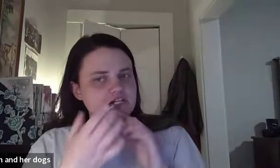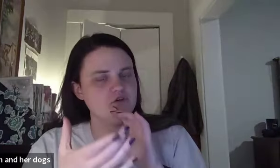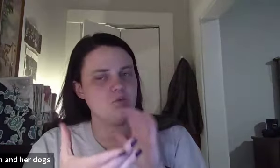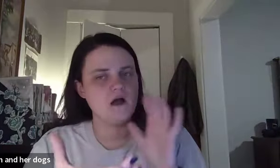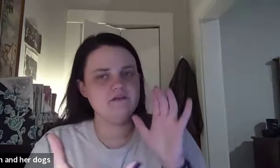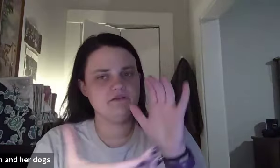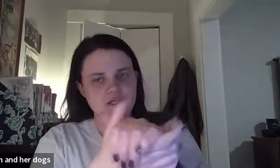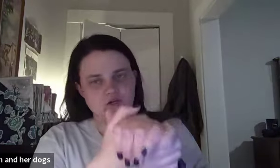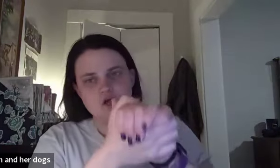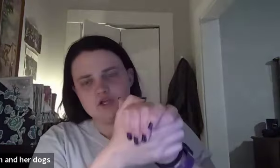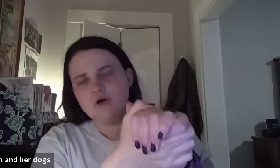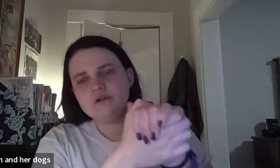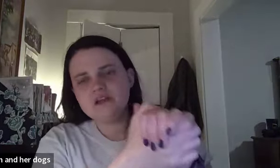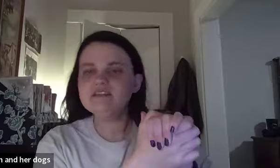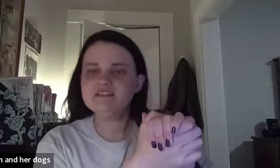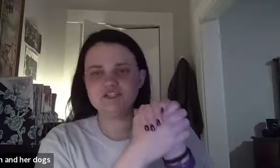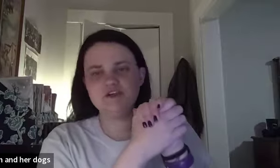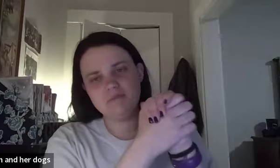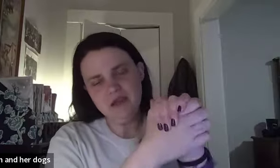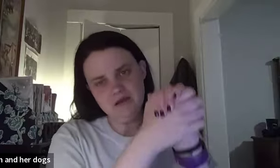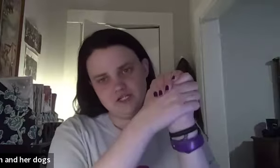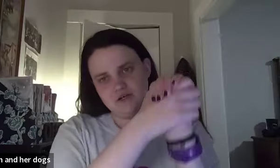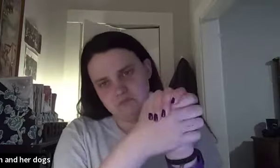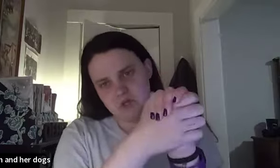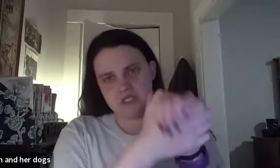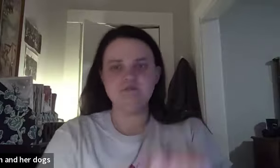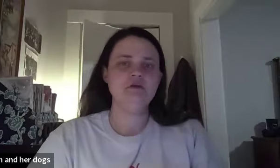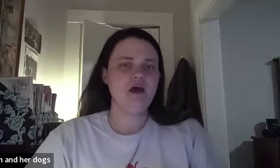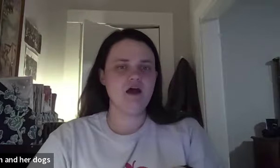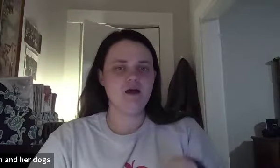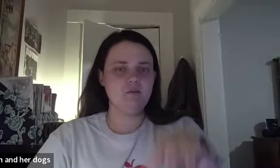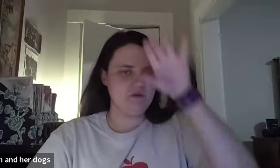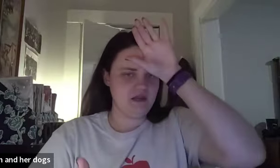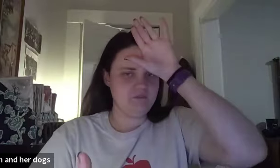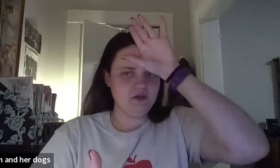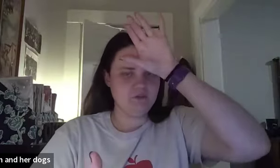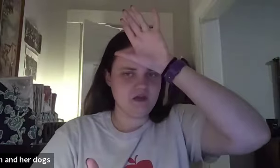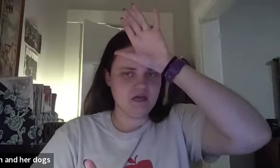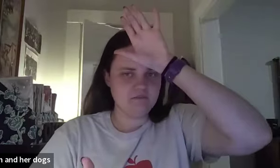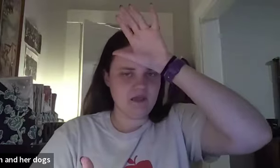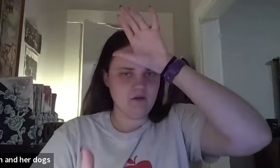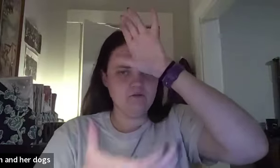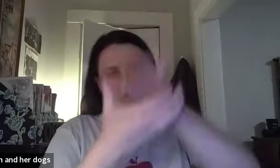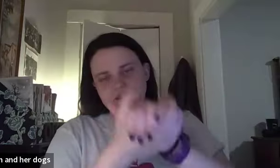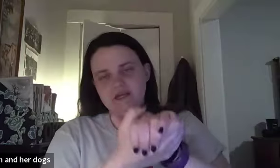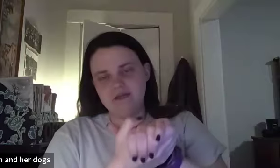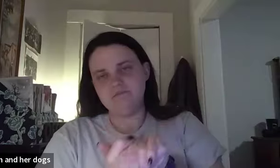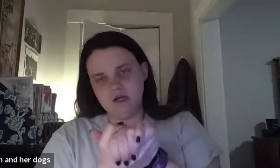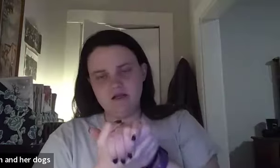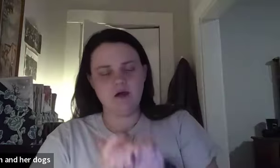chin, your wife, and then you're holding hands because you got married, you're a couple. Or then up here with the male, and then again, married a